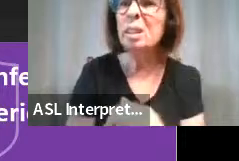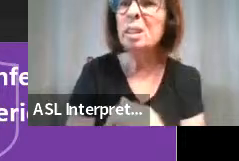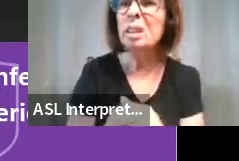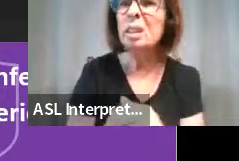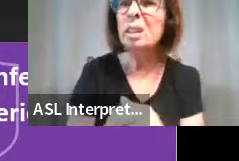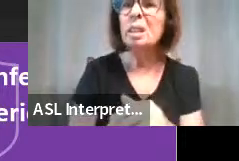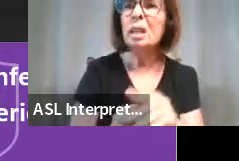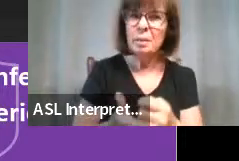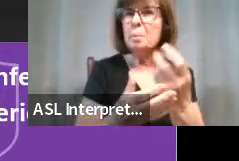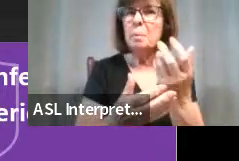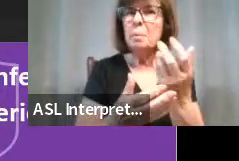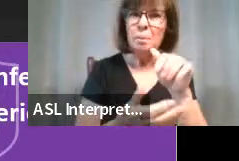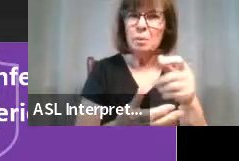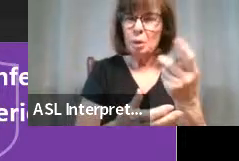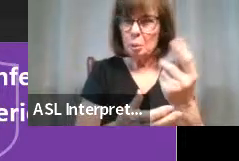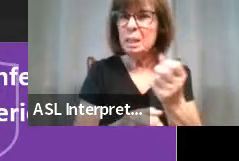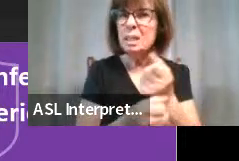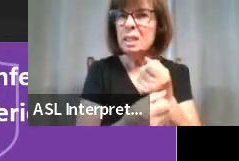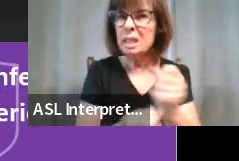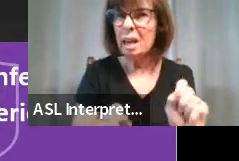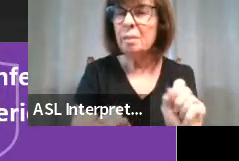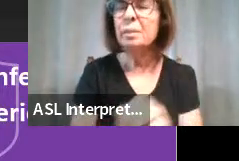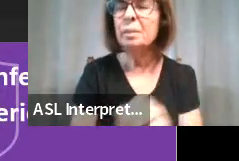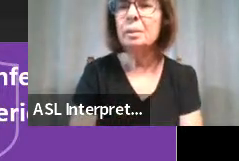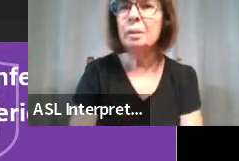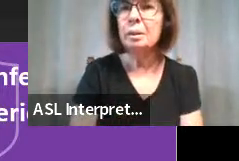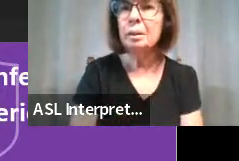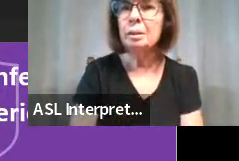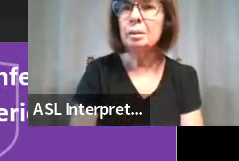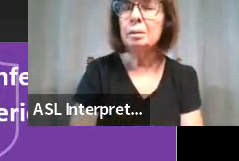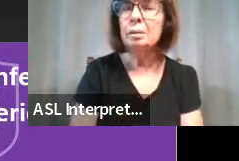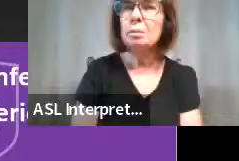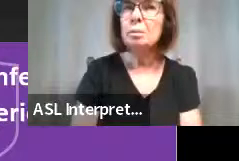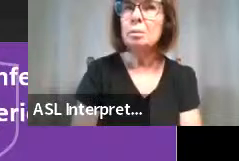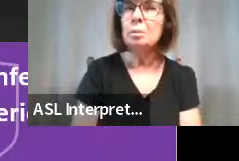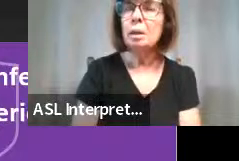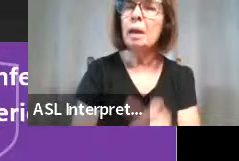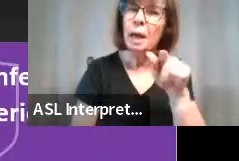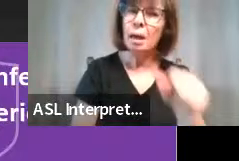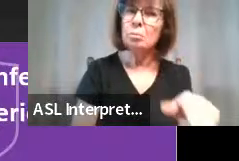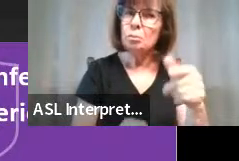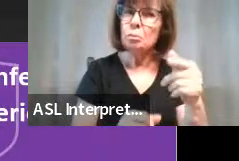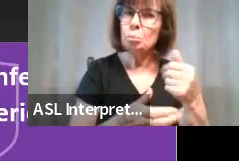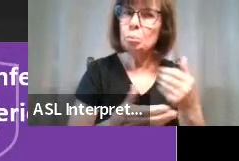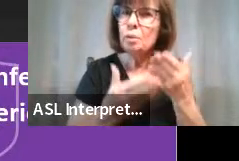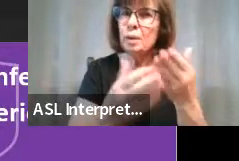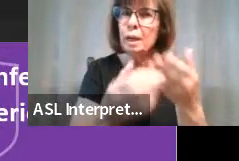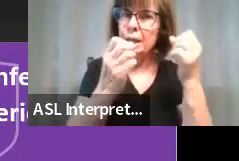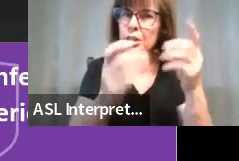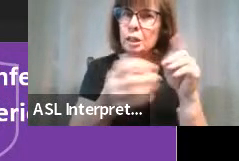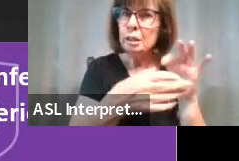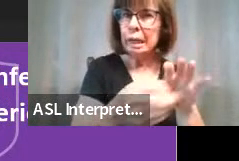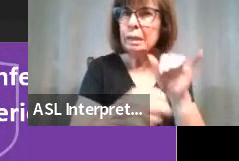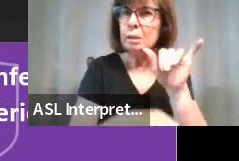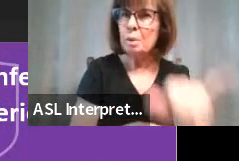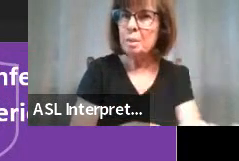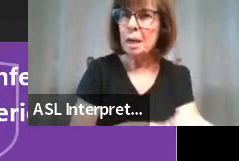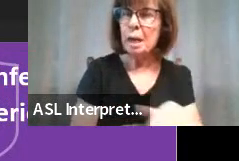enough ample information and education around that. And so forth. And